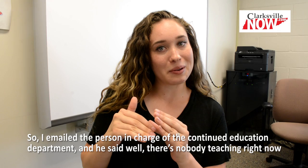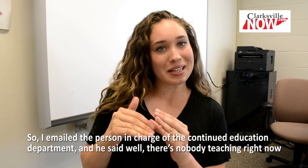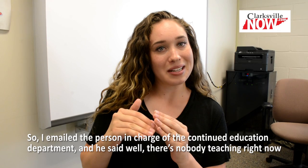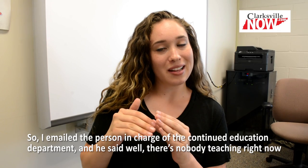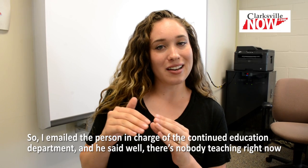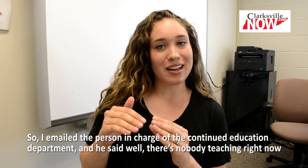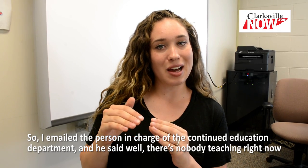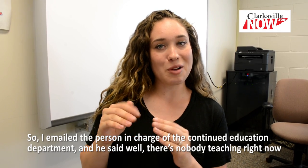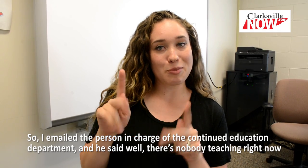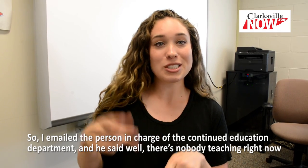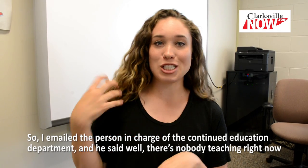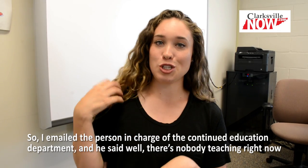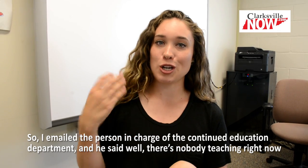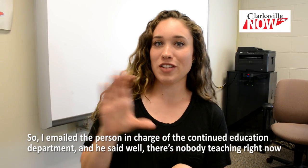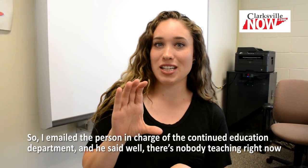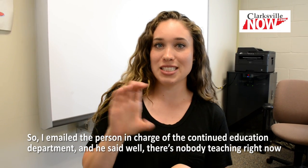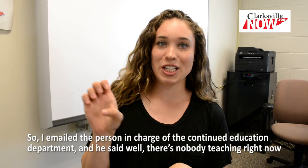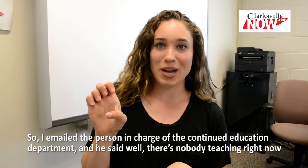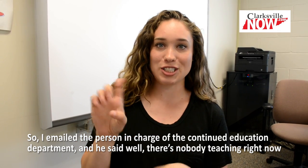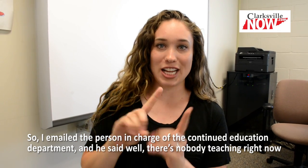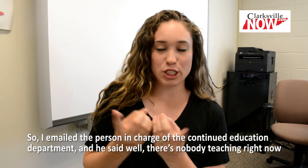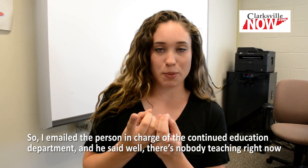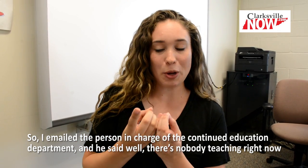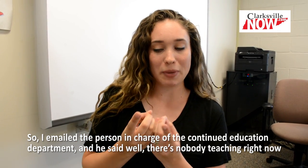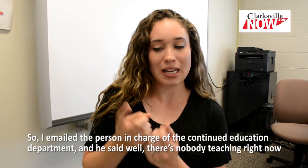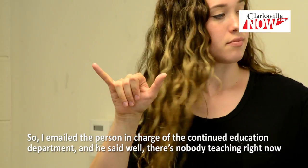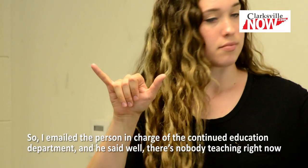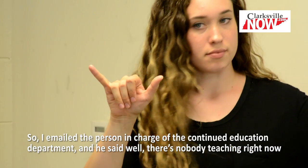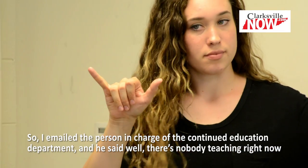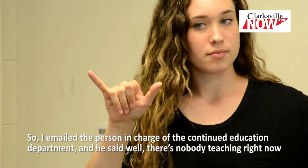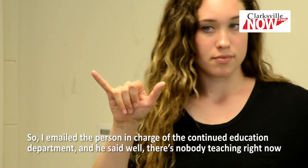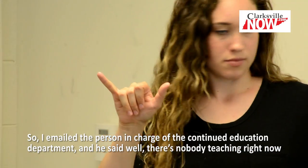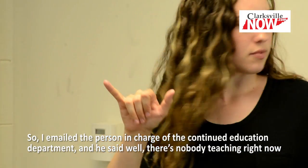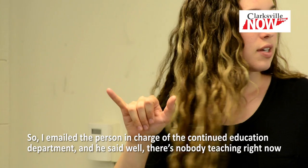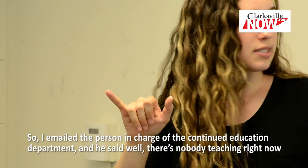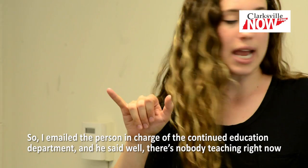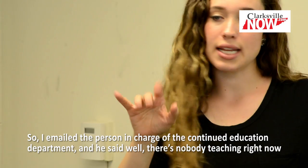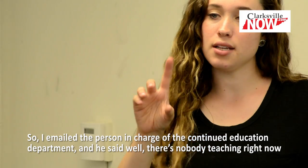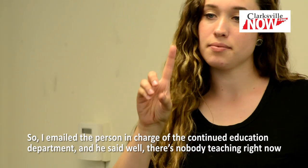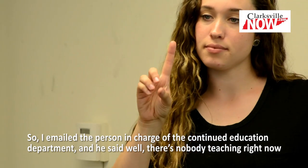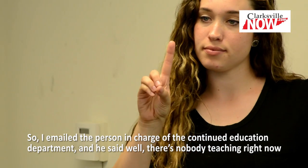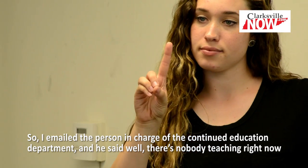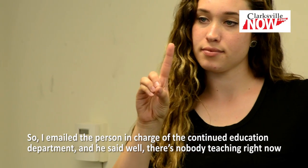the person in charge of the continuing education department. And so he said, well, nobody's teaching right now, so